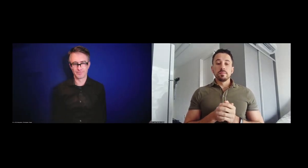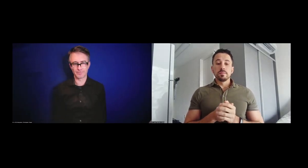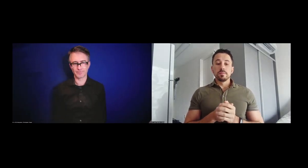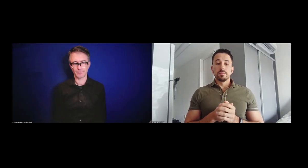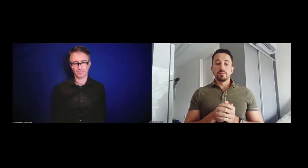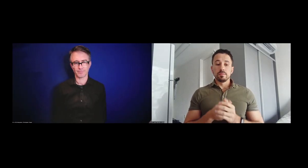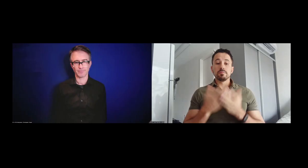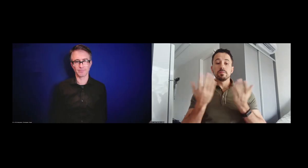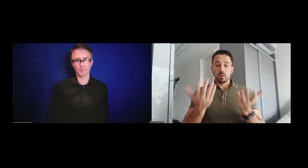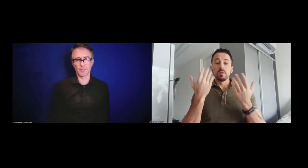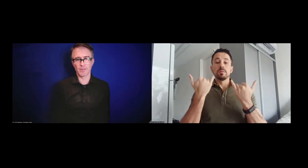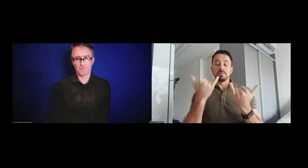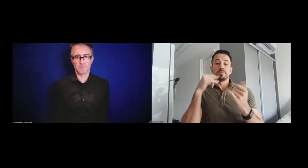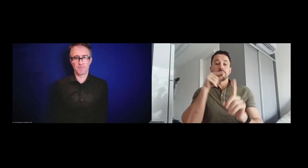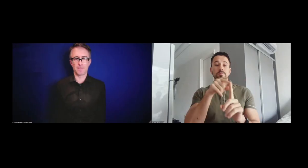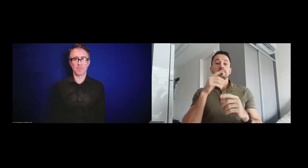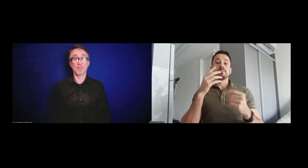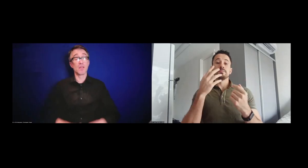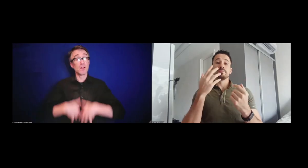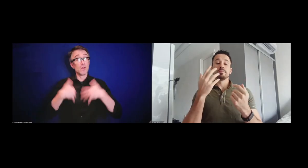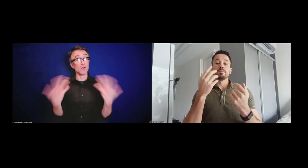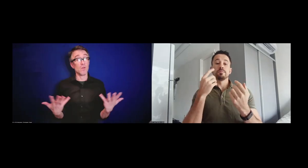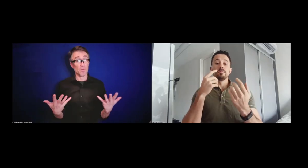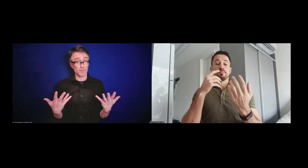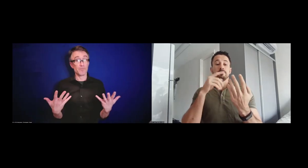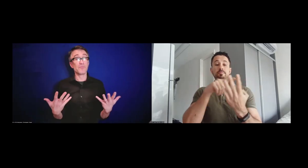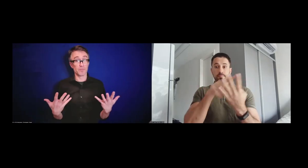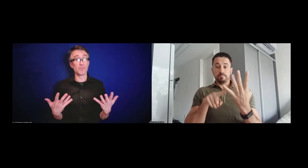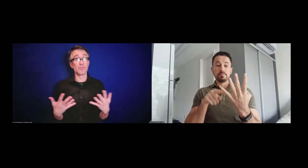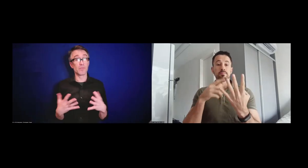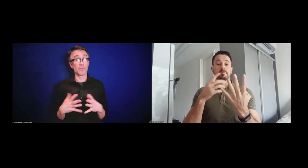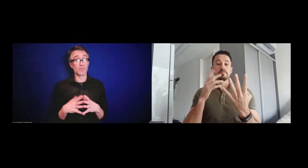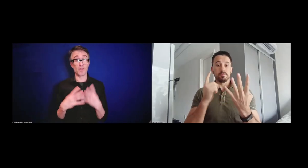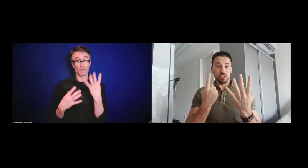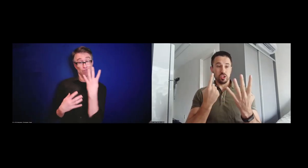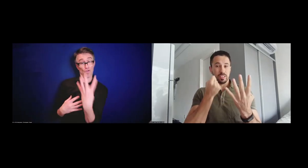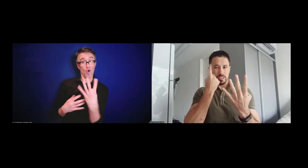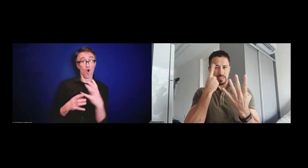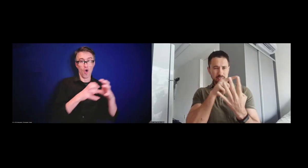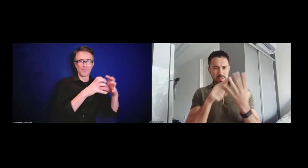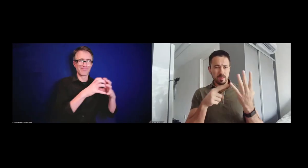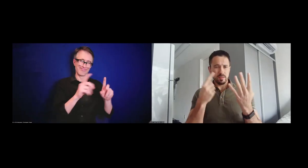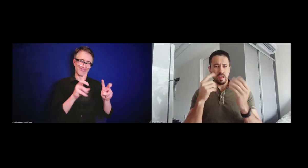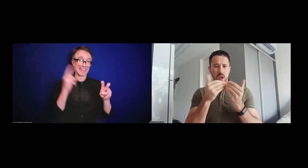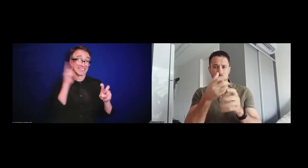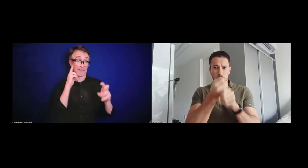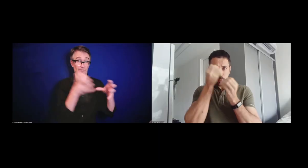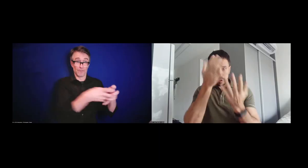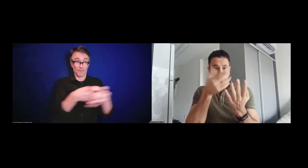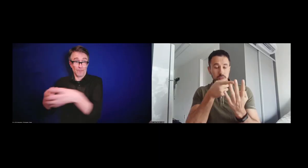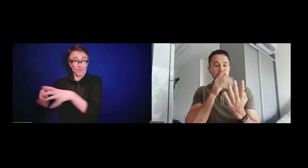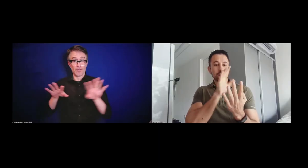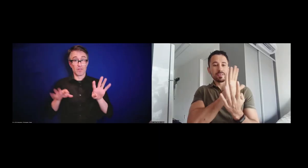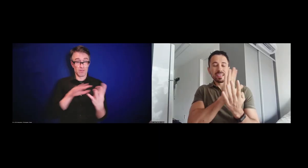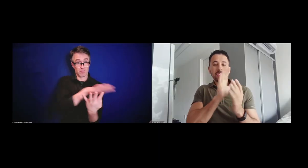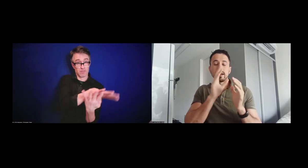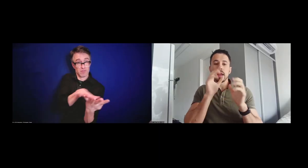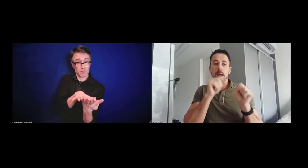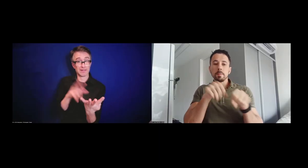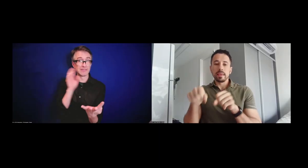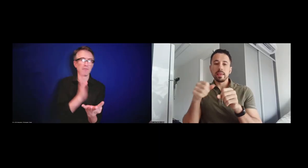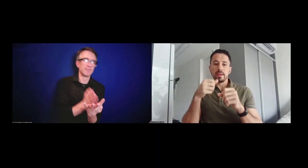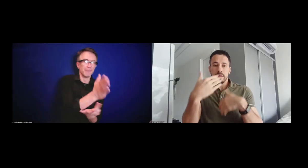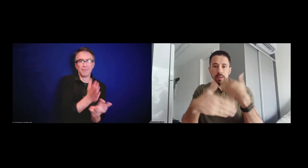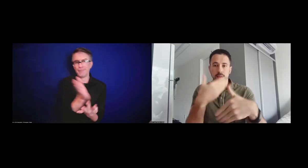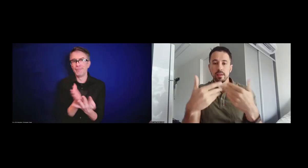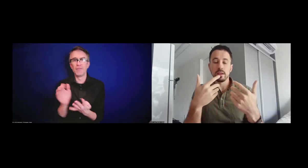have the diversity that's involved in the deaf community, which is essentially very, very complex.